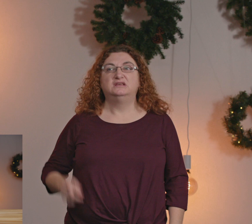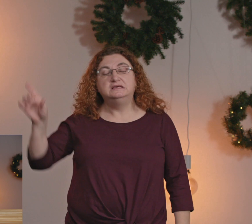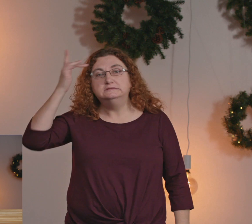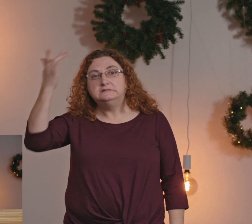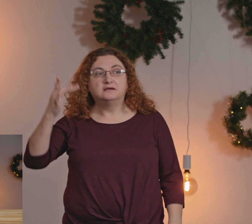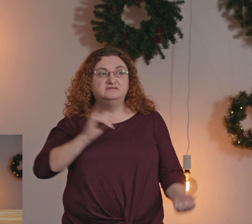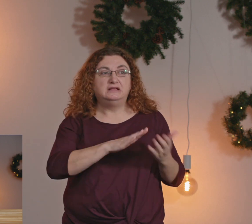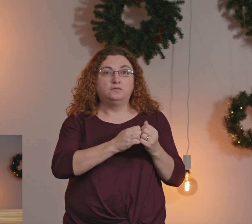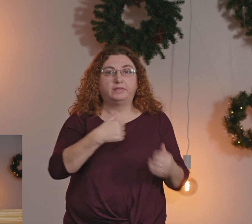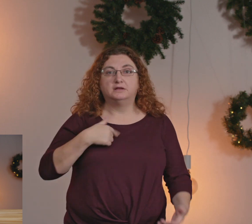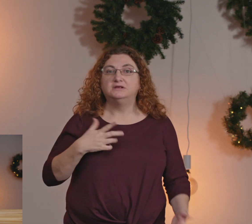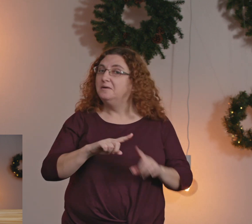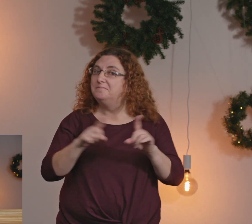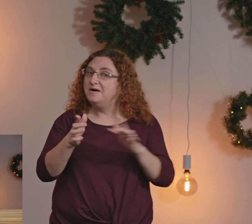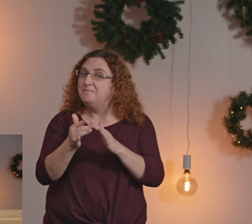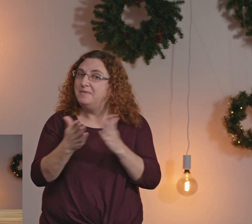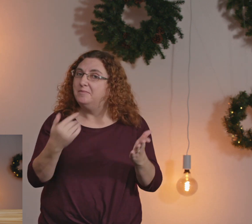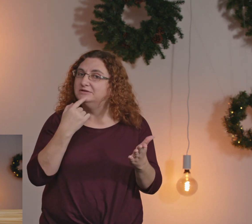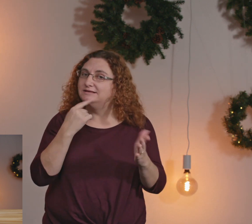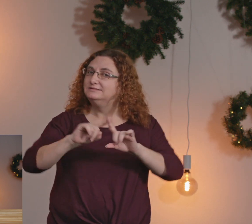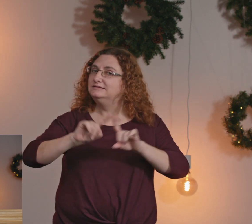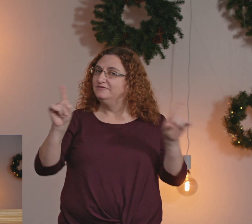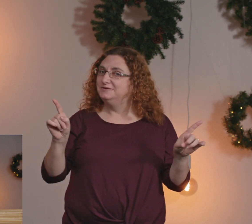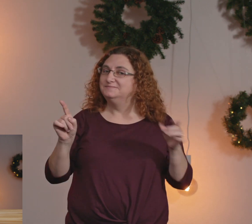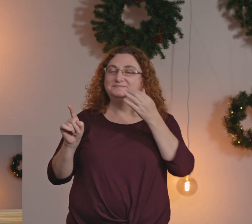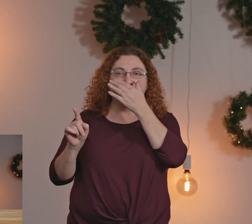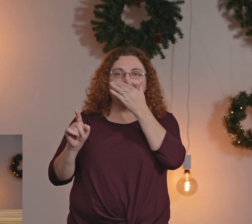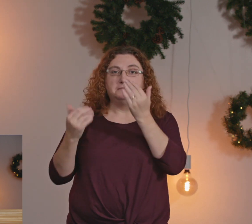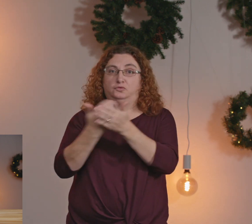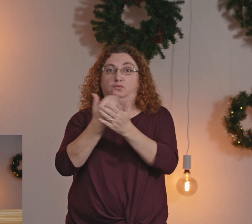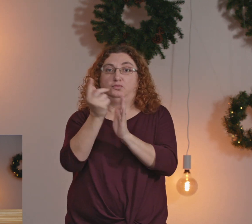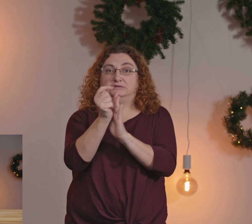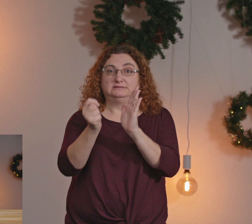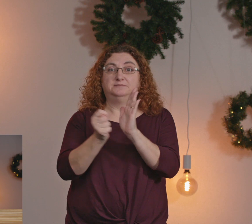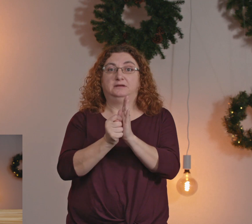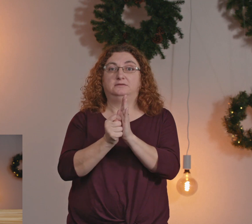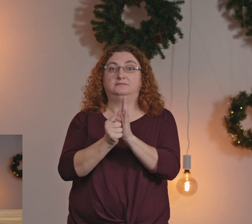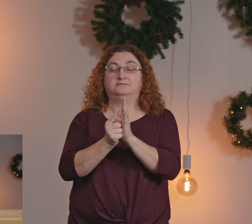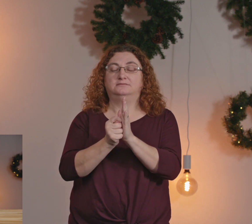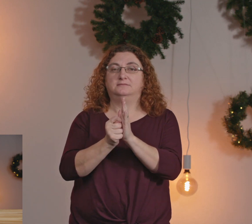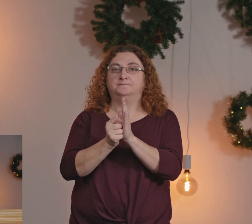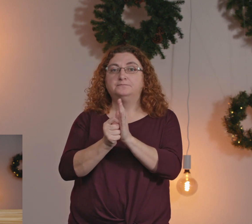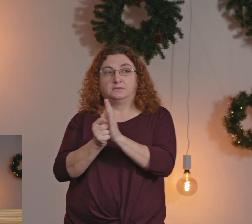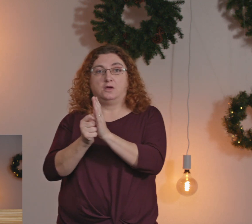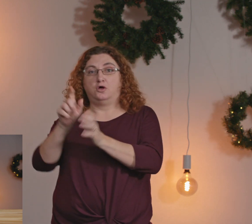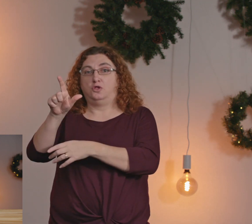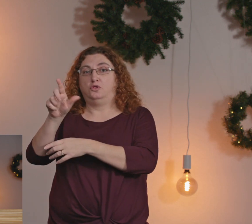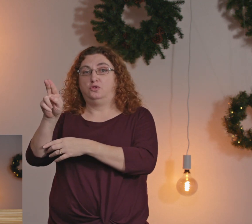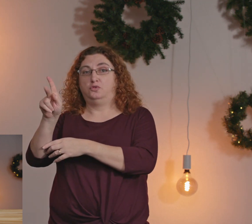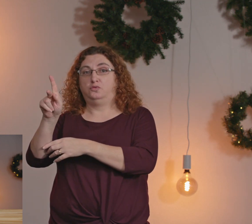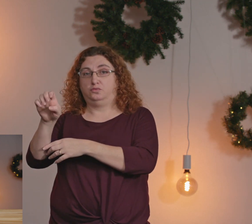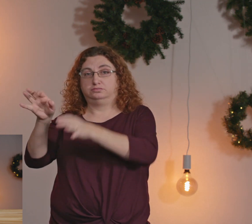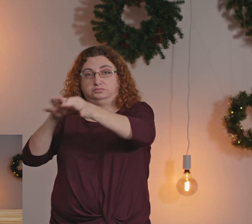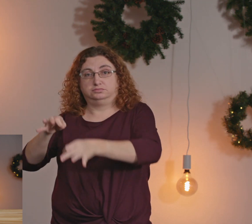Bible's a very, very different picture. In fact, the New Testament, God is described by Luke later on, Luke 15, he's